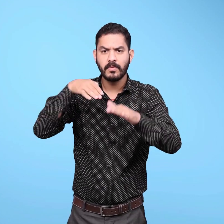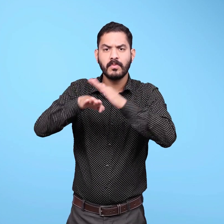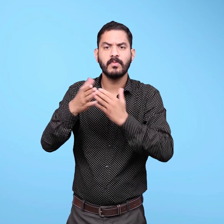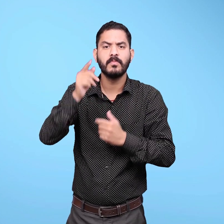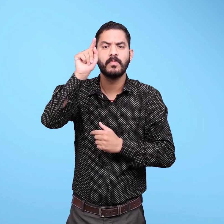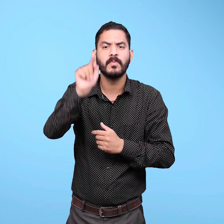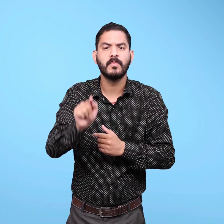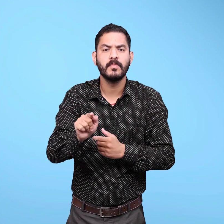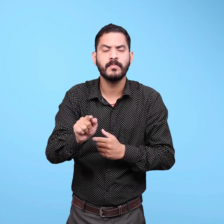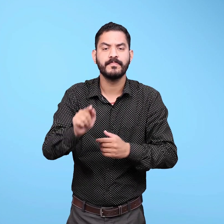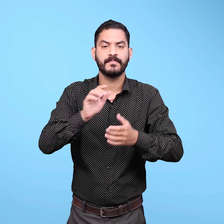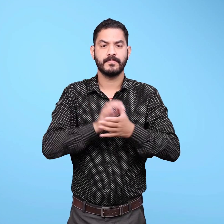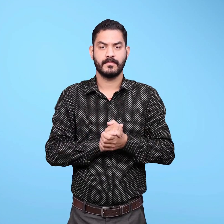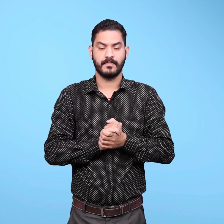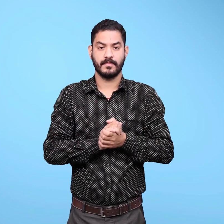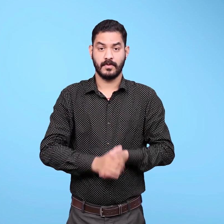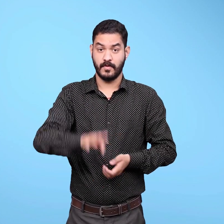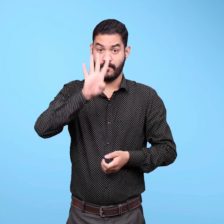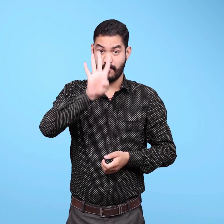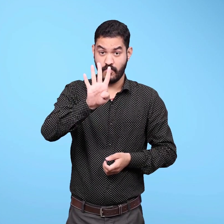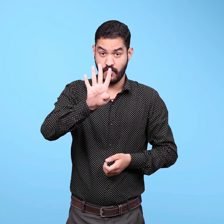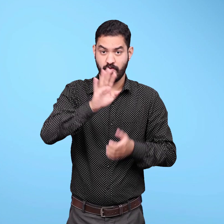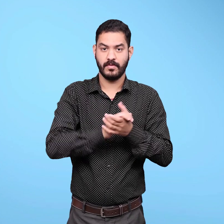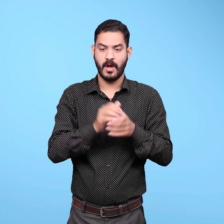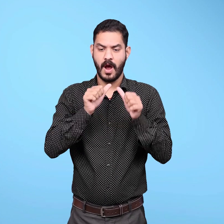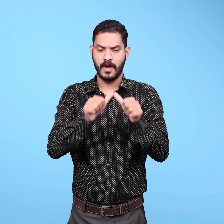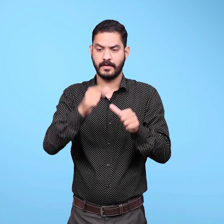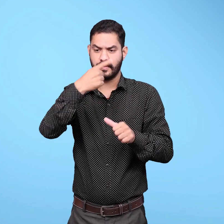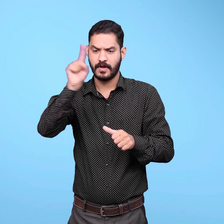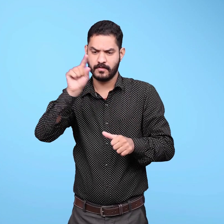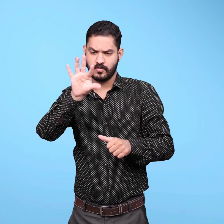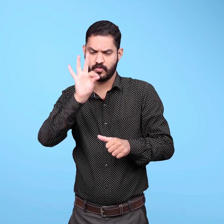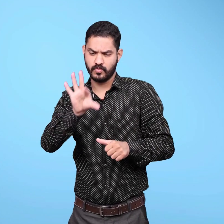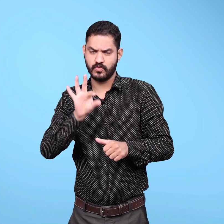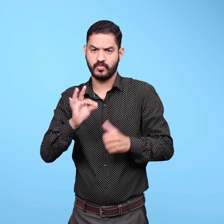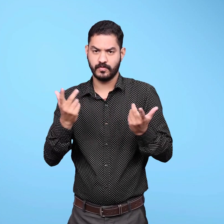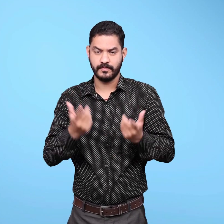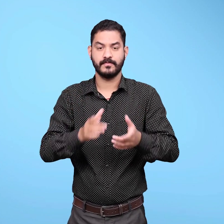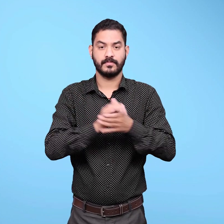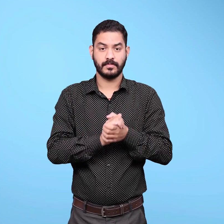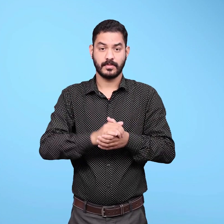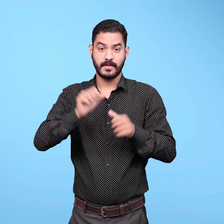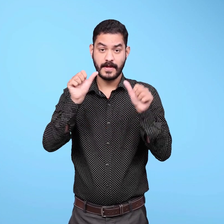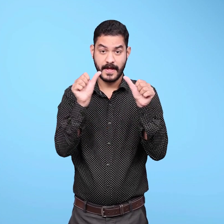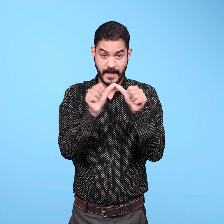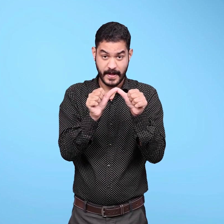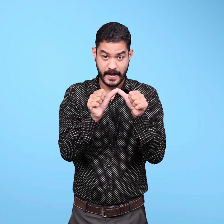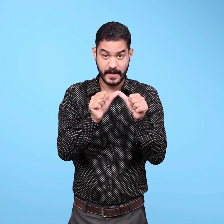cities. Number 4. Choose the correct answer. A.